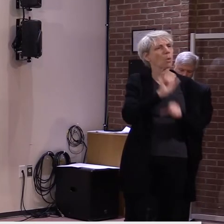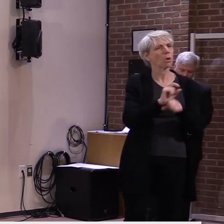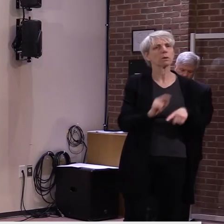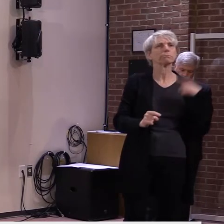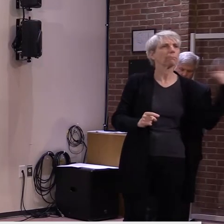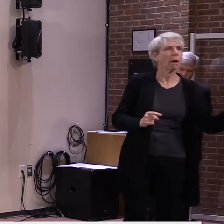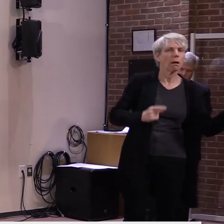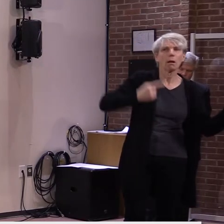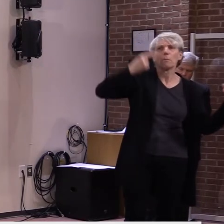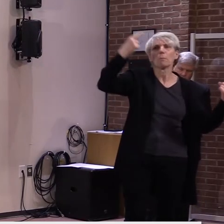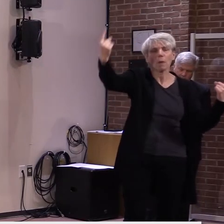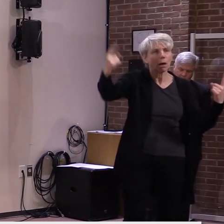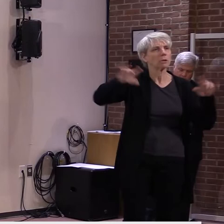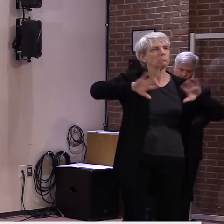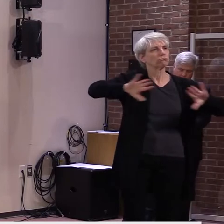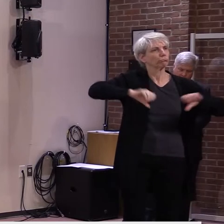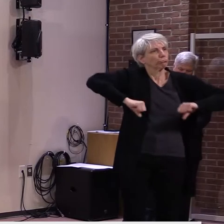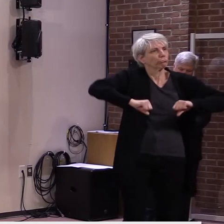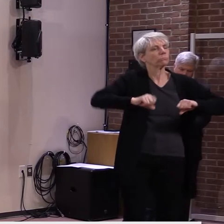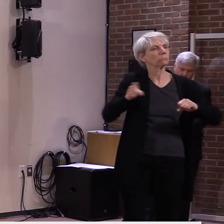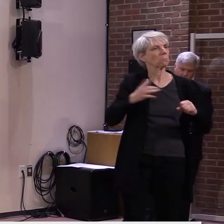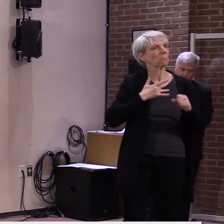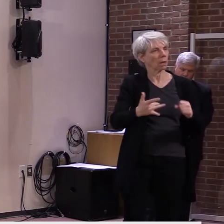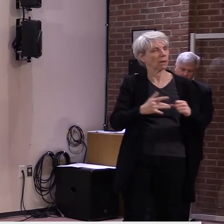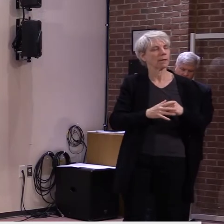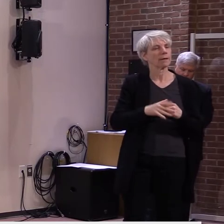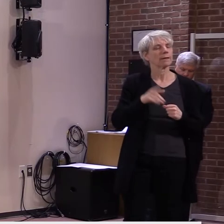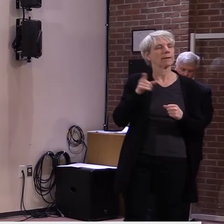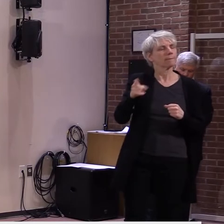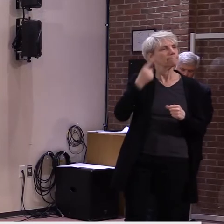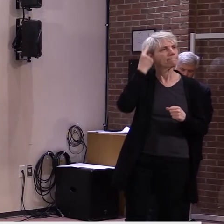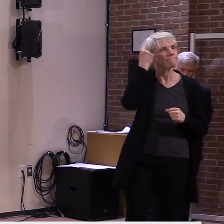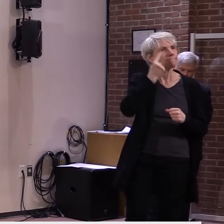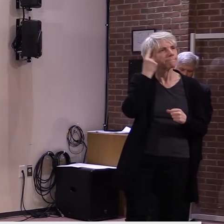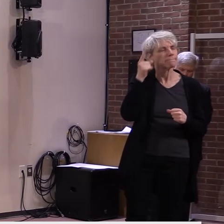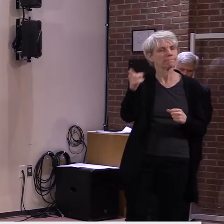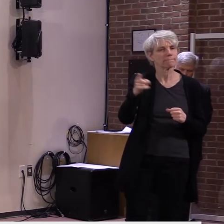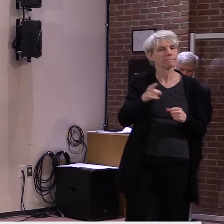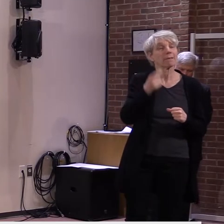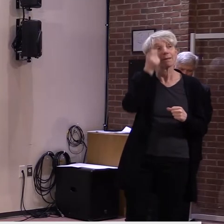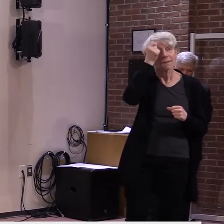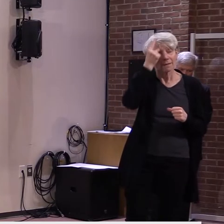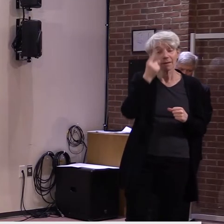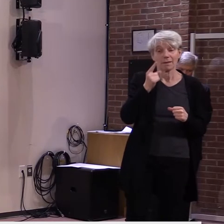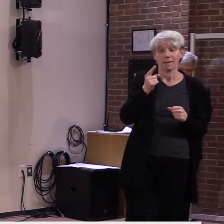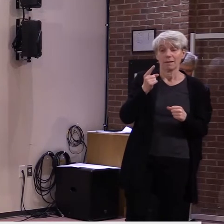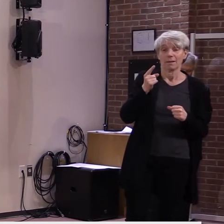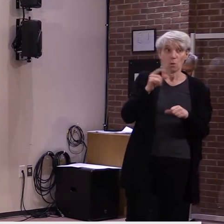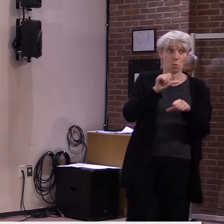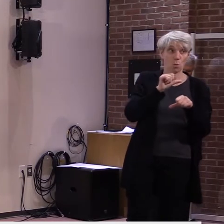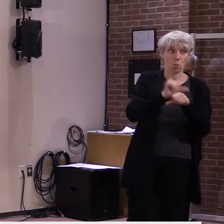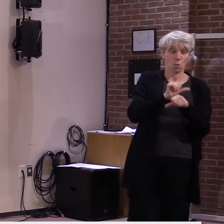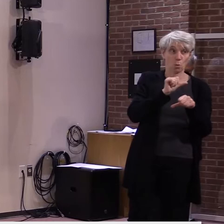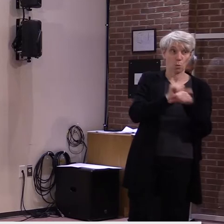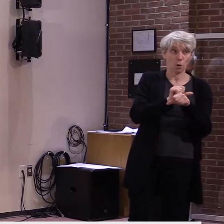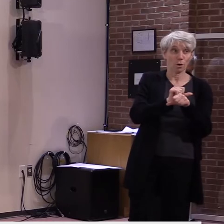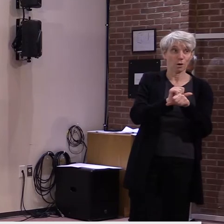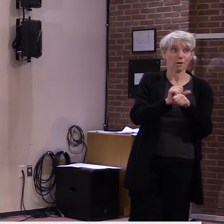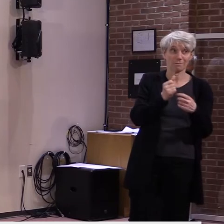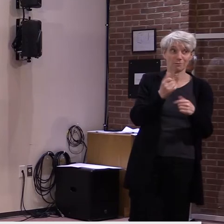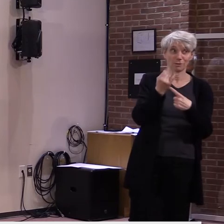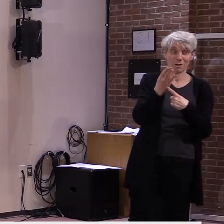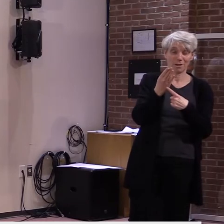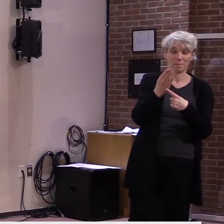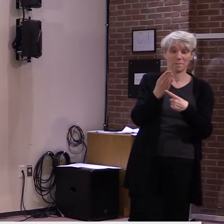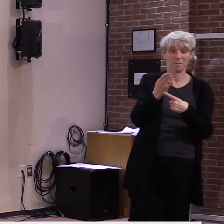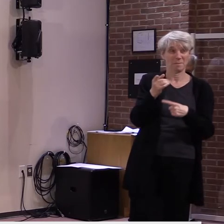And she is curious as to whether she and her coworkers will be required to continue